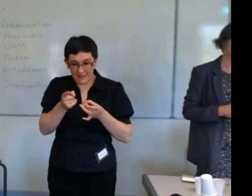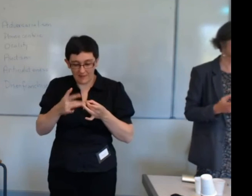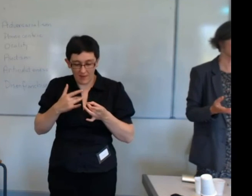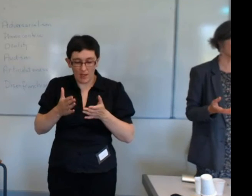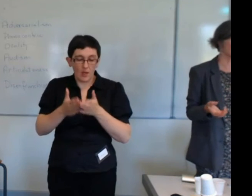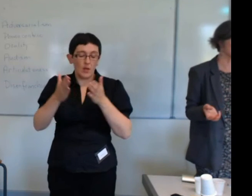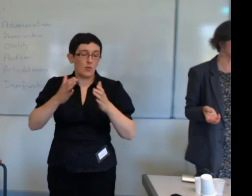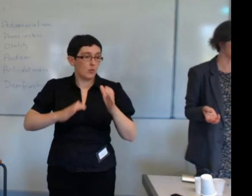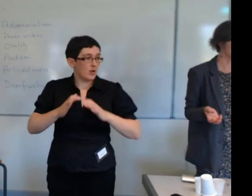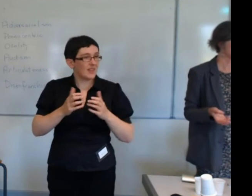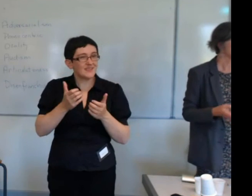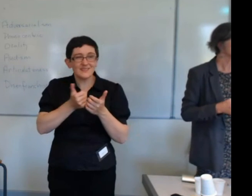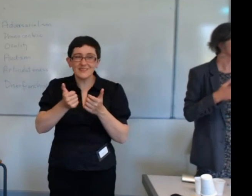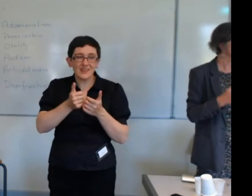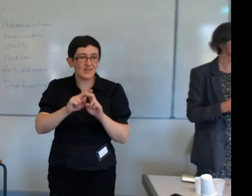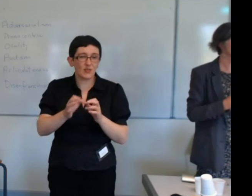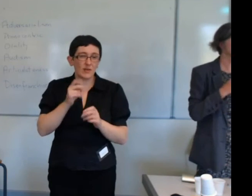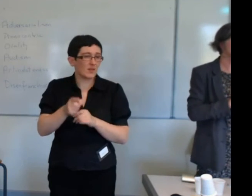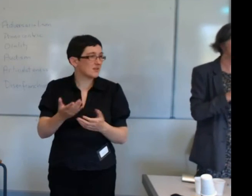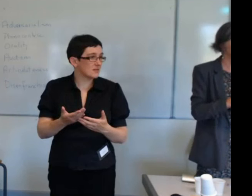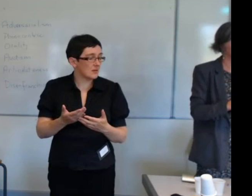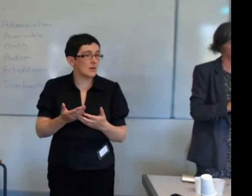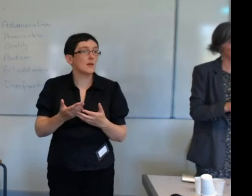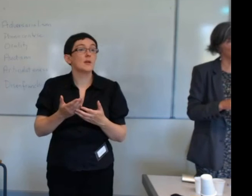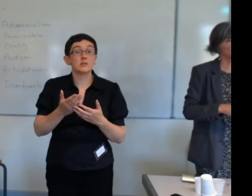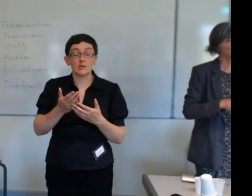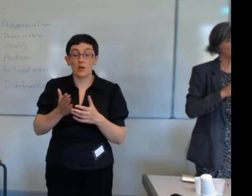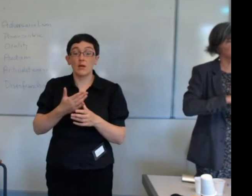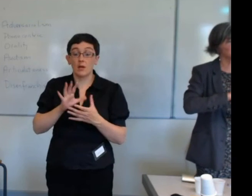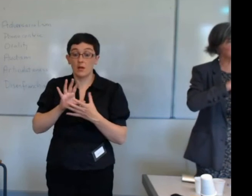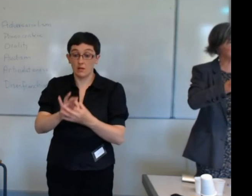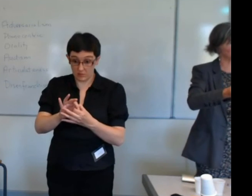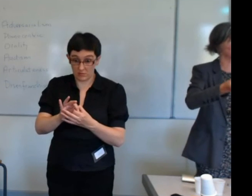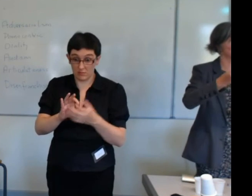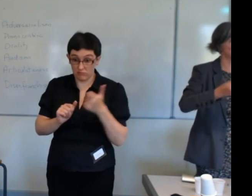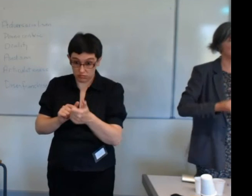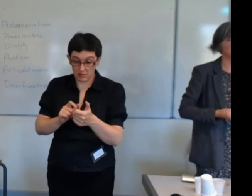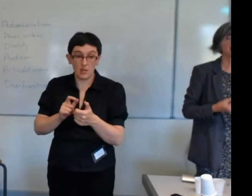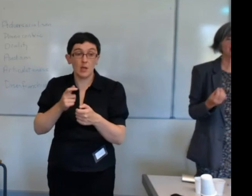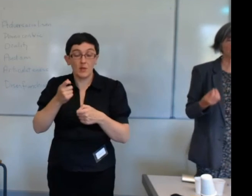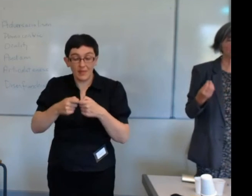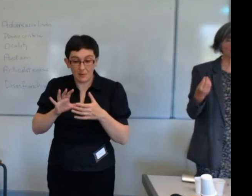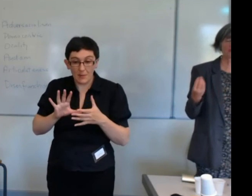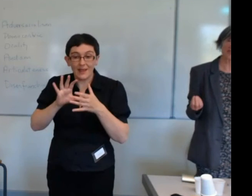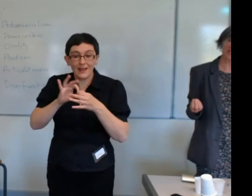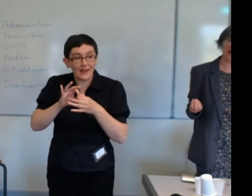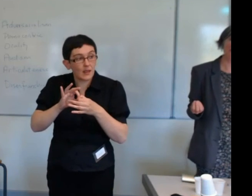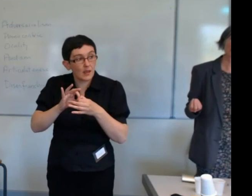and text isn't great for that. So it's good to make that connection, but you're trying to link in with somebody then in the way that suits them, so